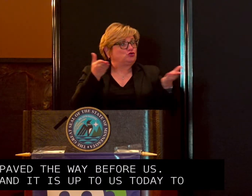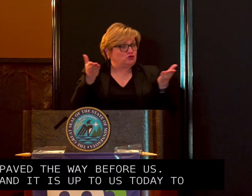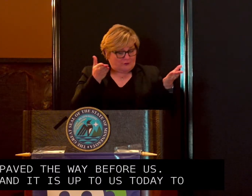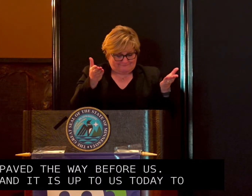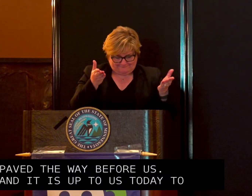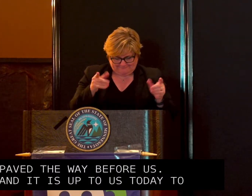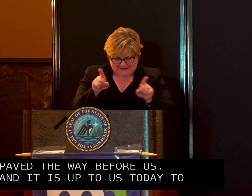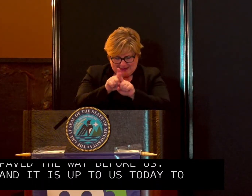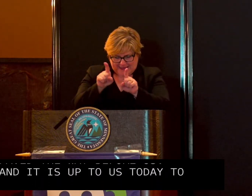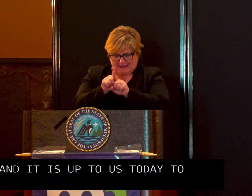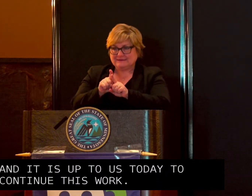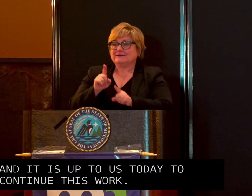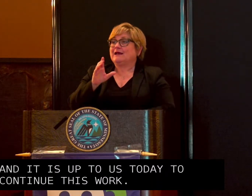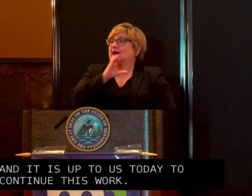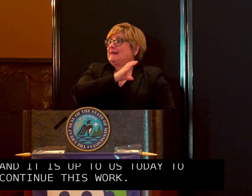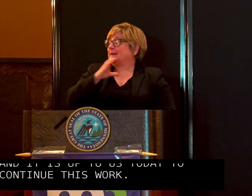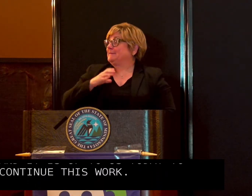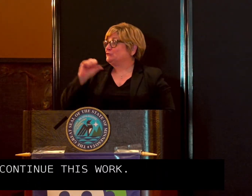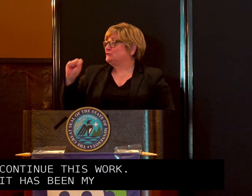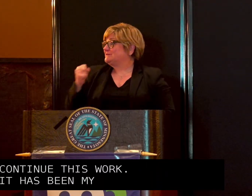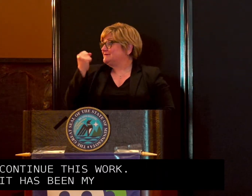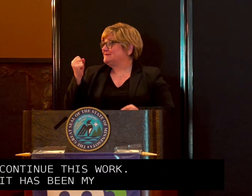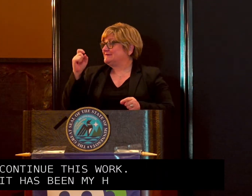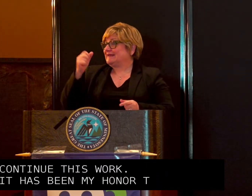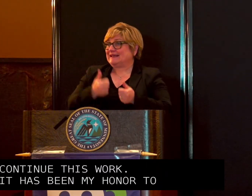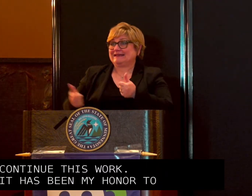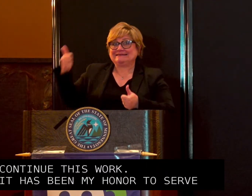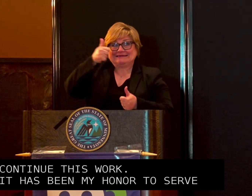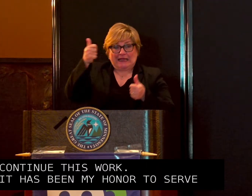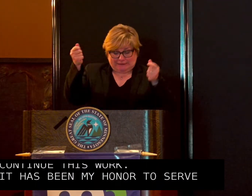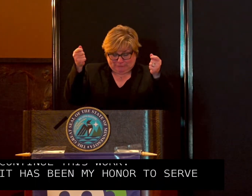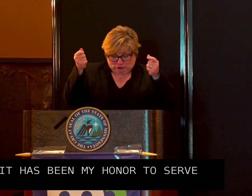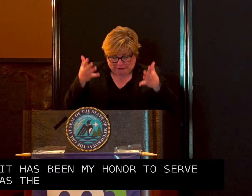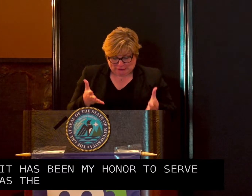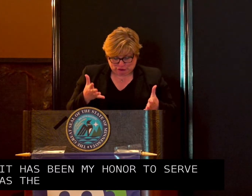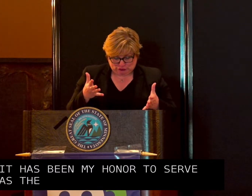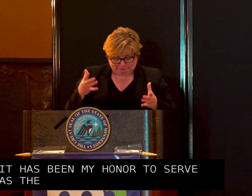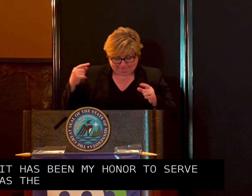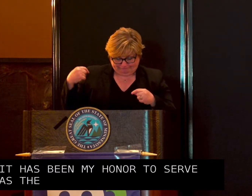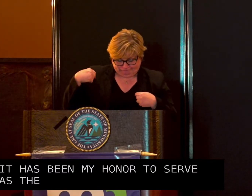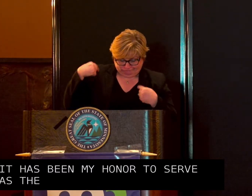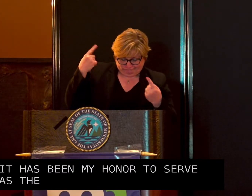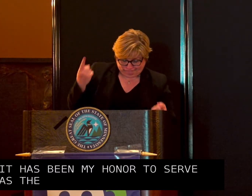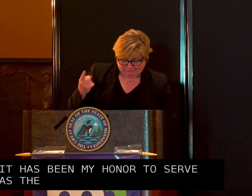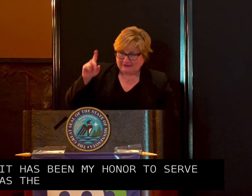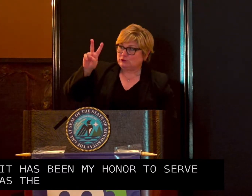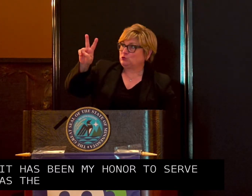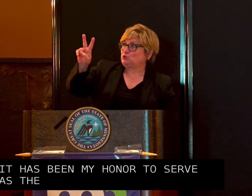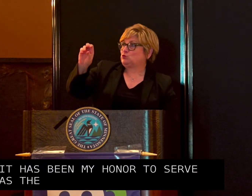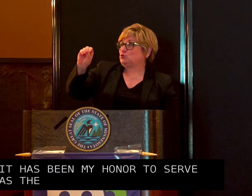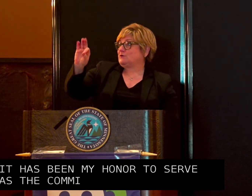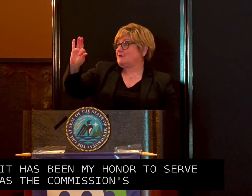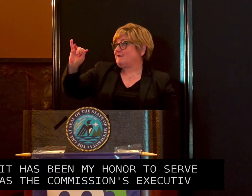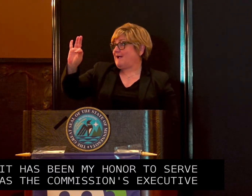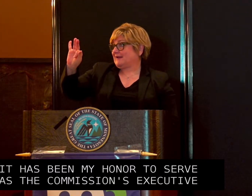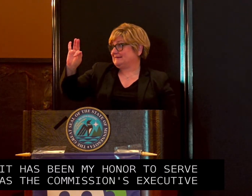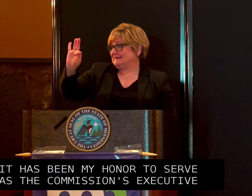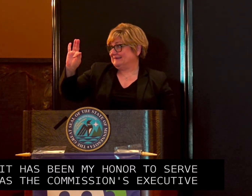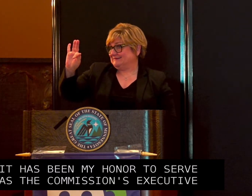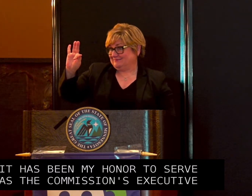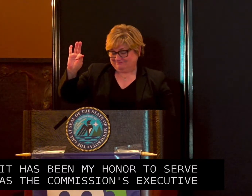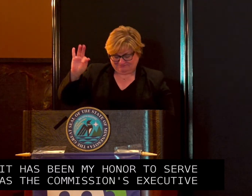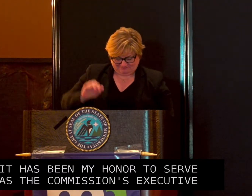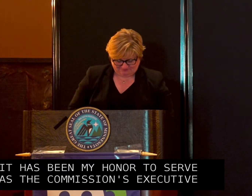It has been my honor to serve as the Commission's Executive Director since